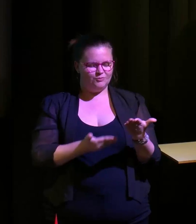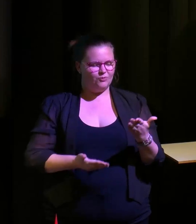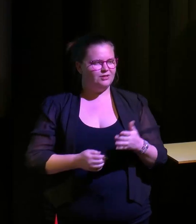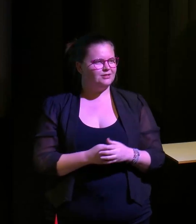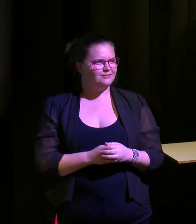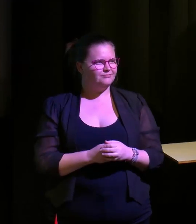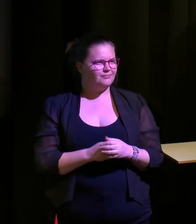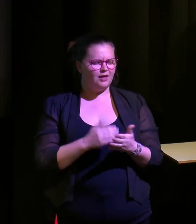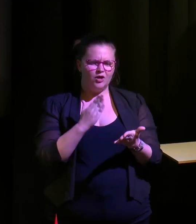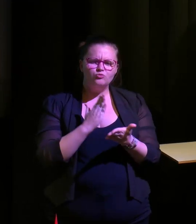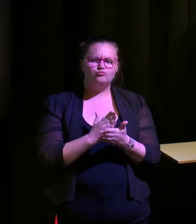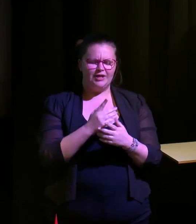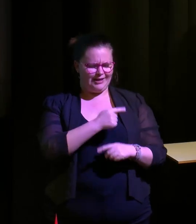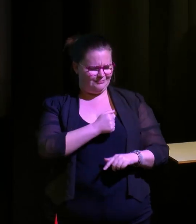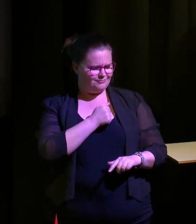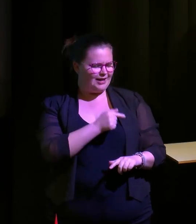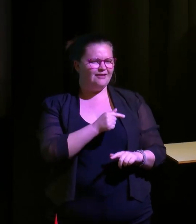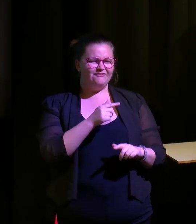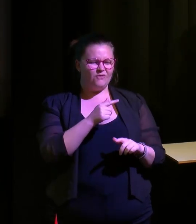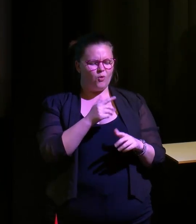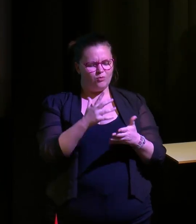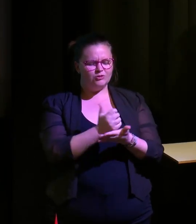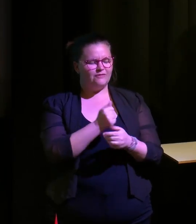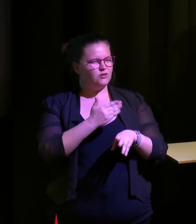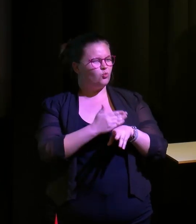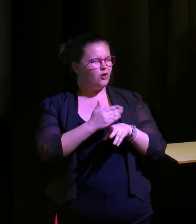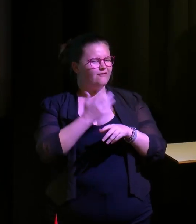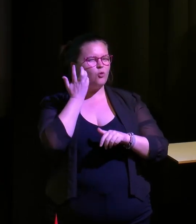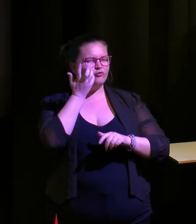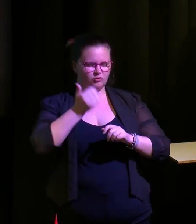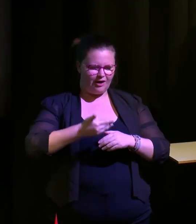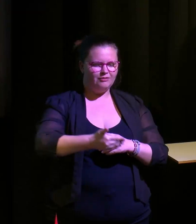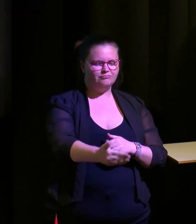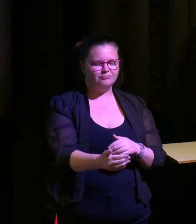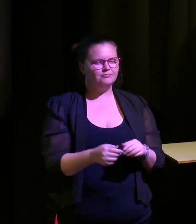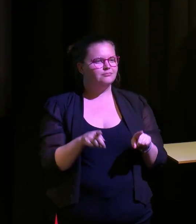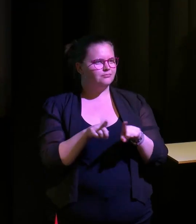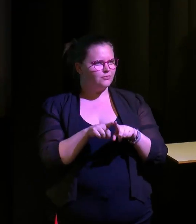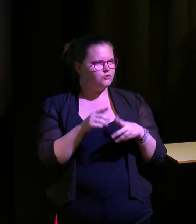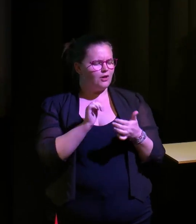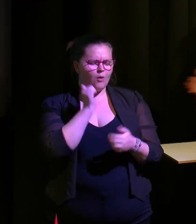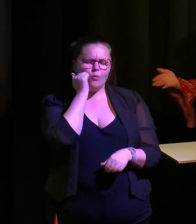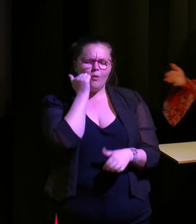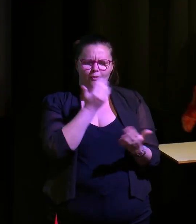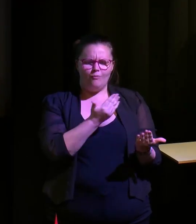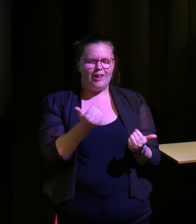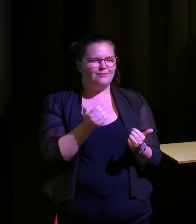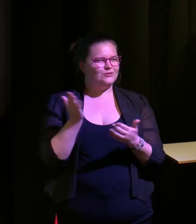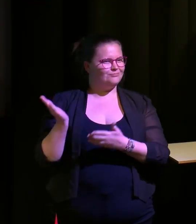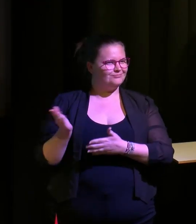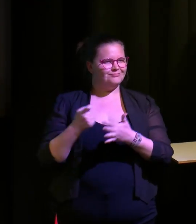and preserve Queensland's memory for future generations. I'd also like to extend a very warm welcome to our facilitator, Kate